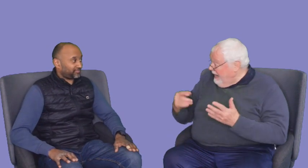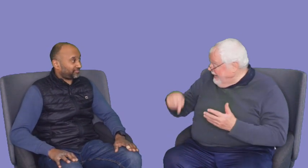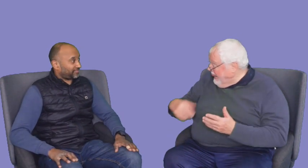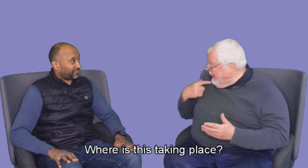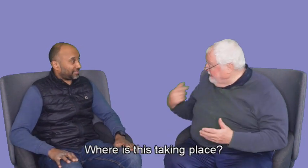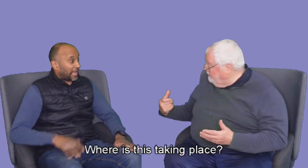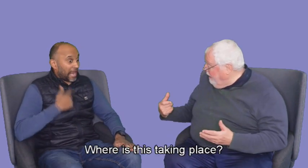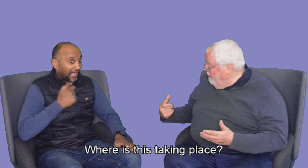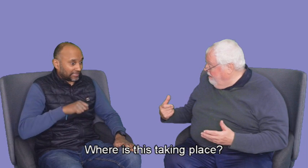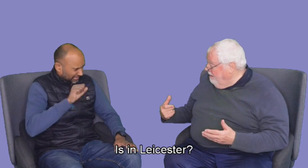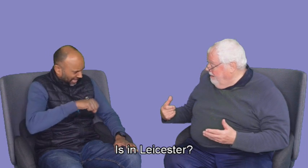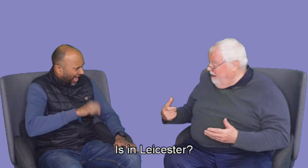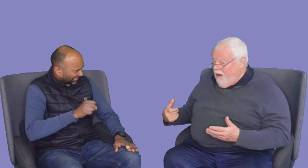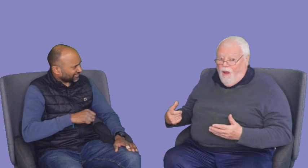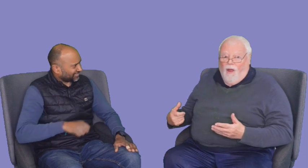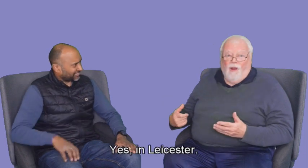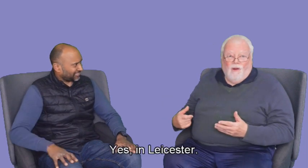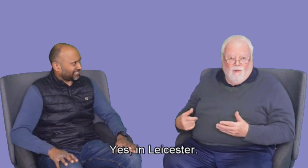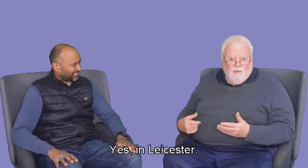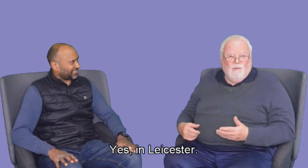And where's this taking place? Is this in Leicester? Yes, in Leicester.